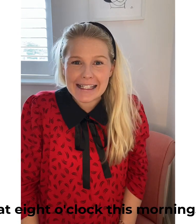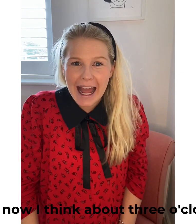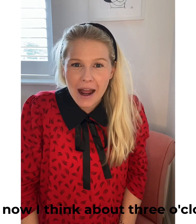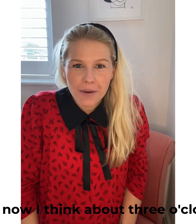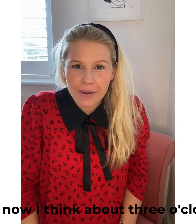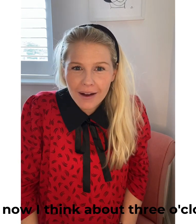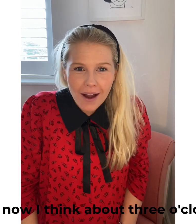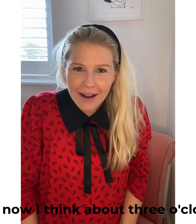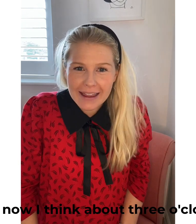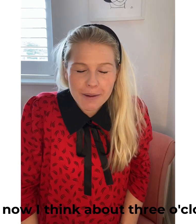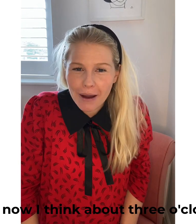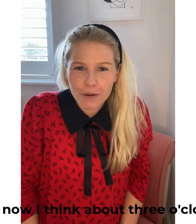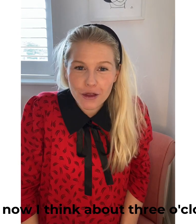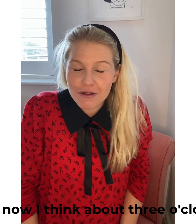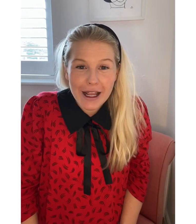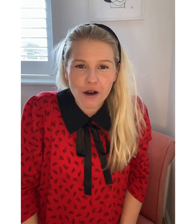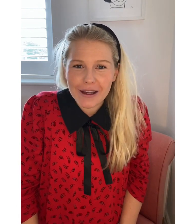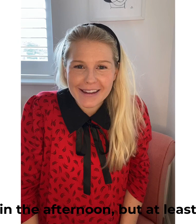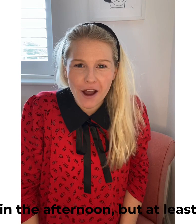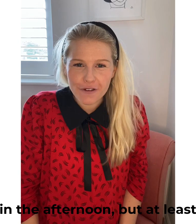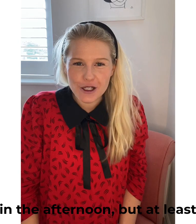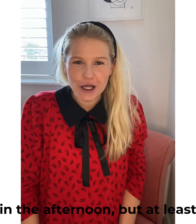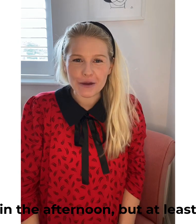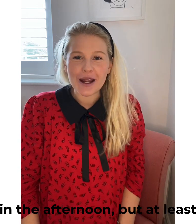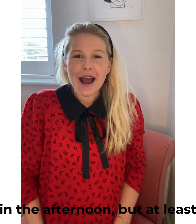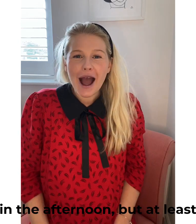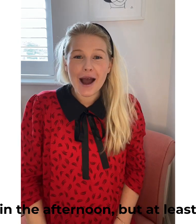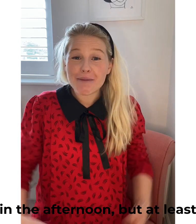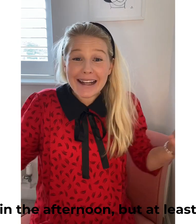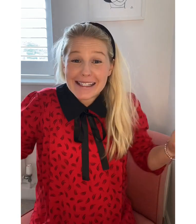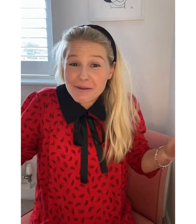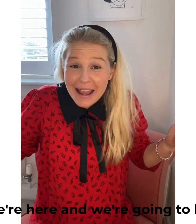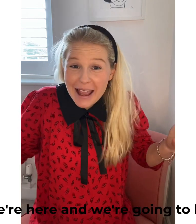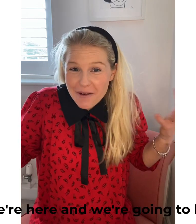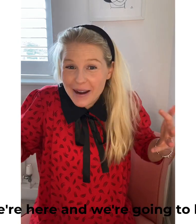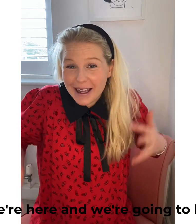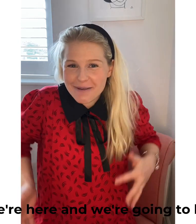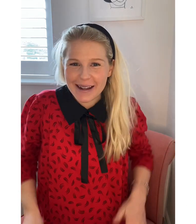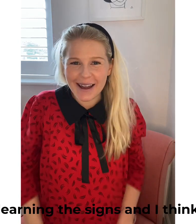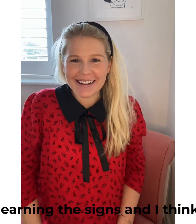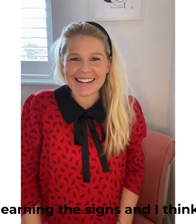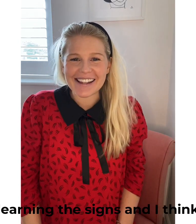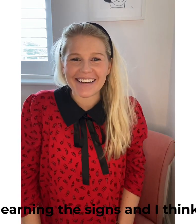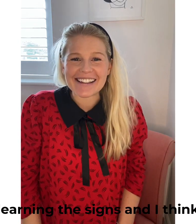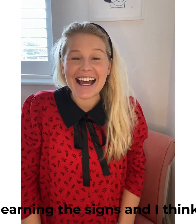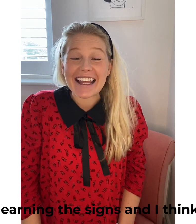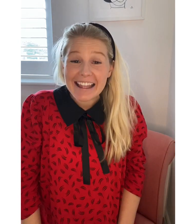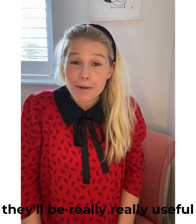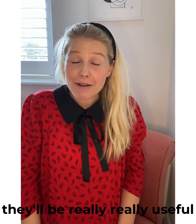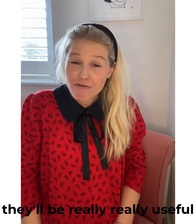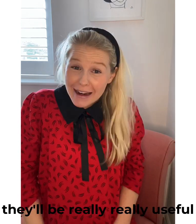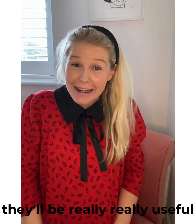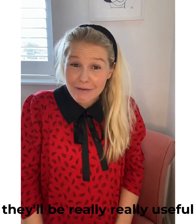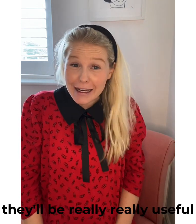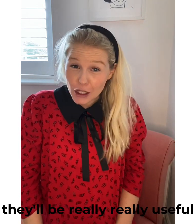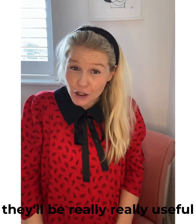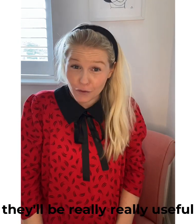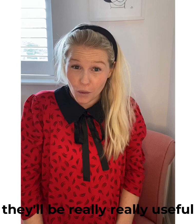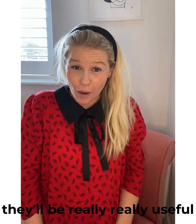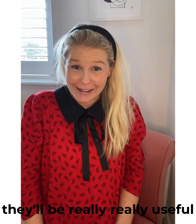now, I think, about 3 o'clock in the afternoon. But at least we're here and we're going to be learning the signs. And I think they'll be really, really useful ones